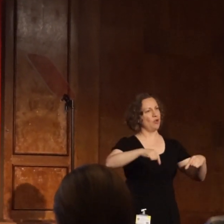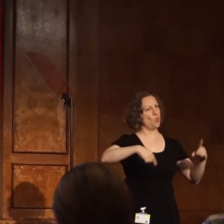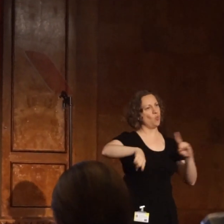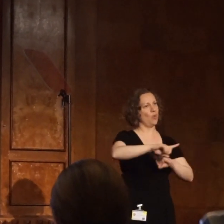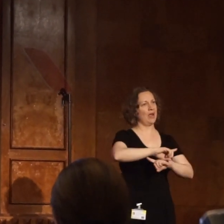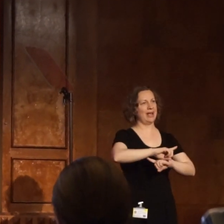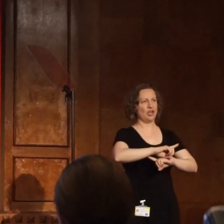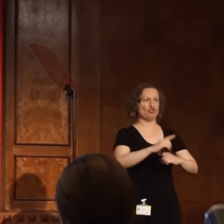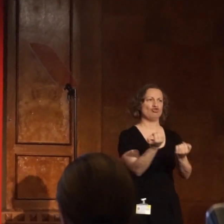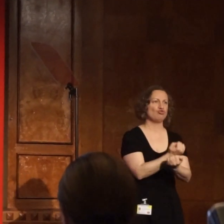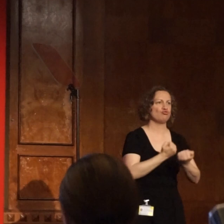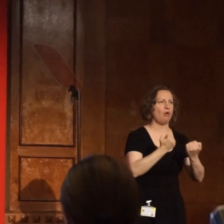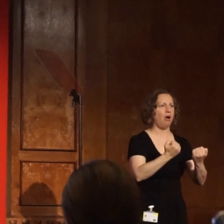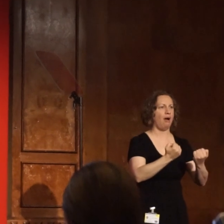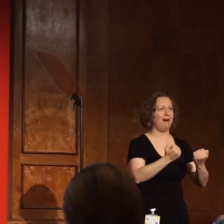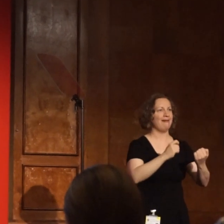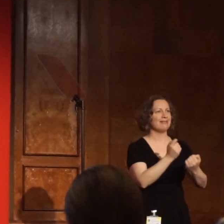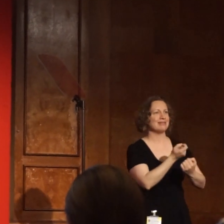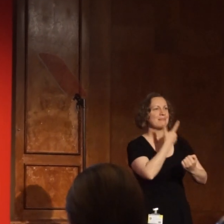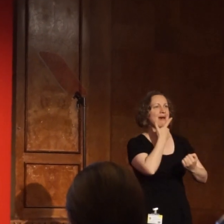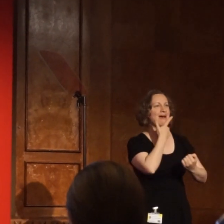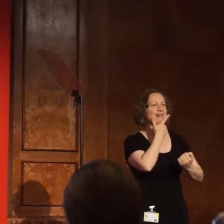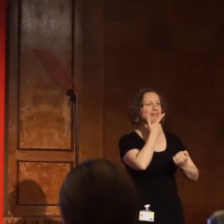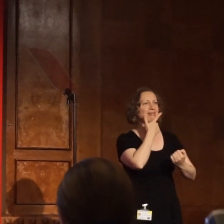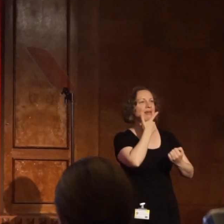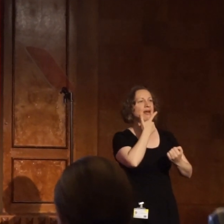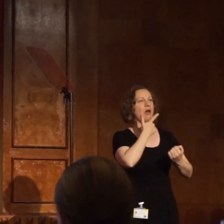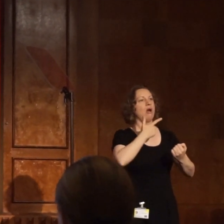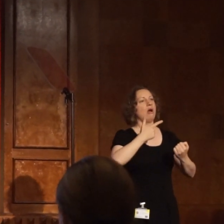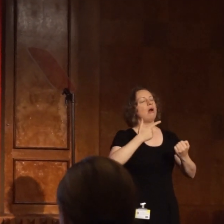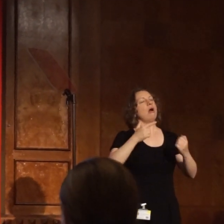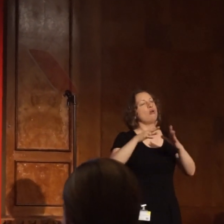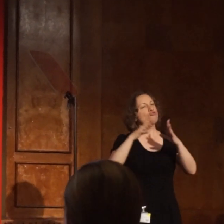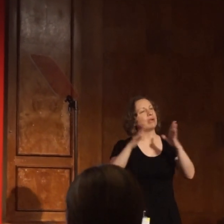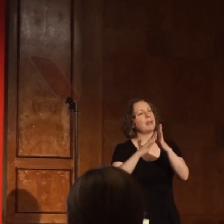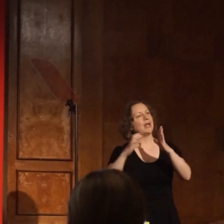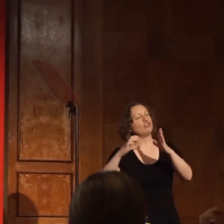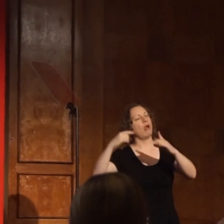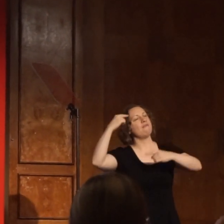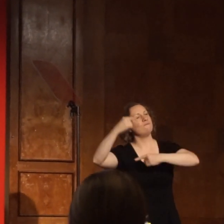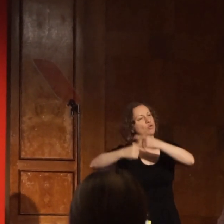face. Greater Manchester, forever. That's what people.